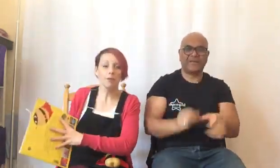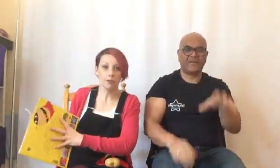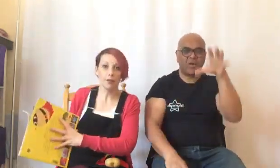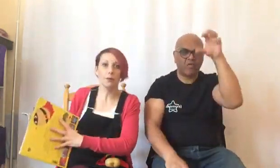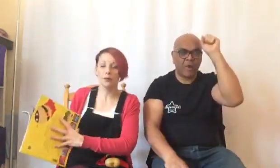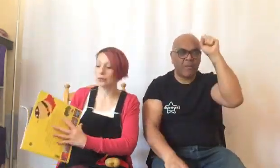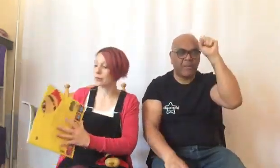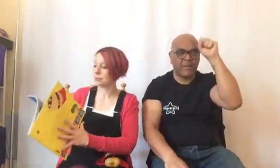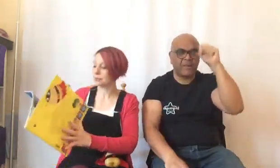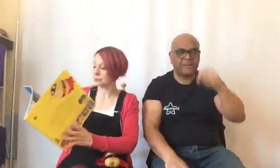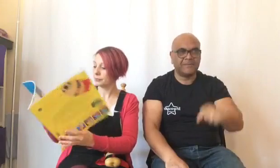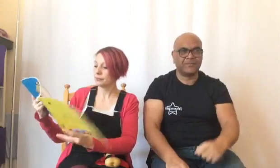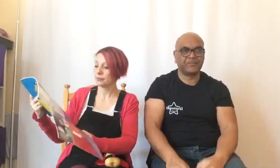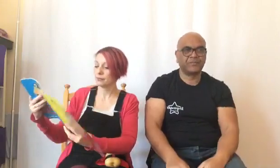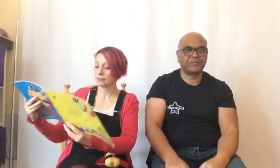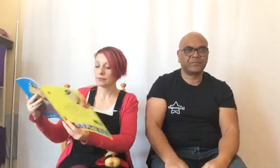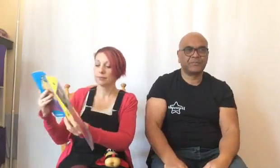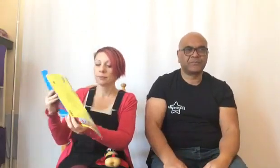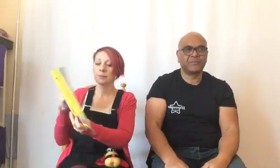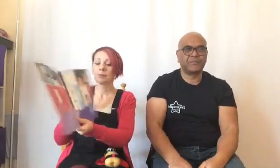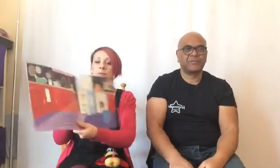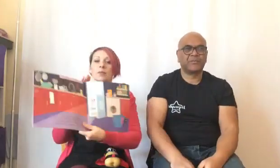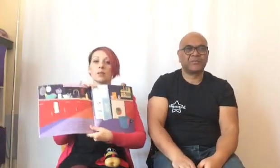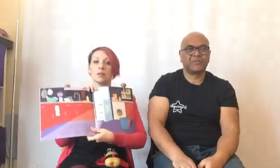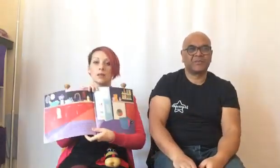remember, folks,